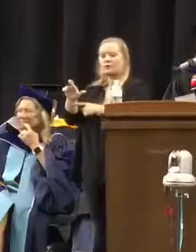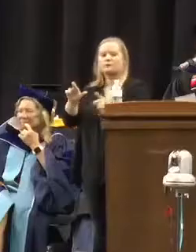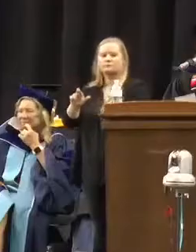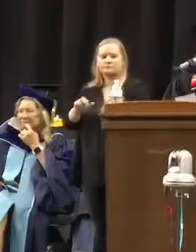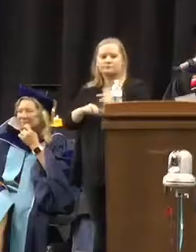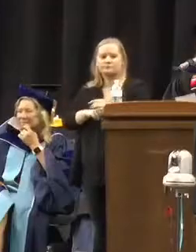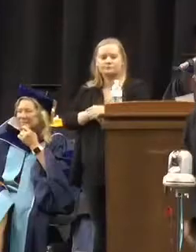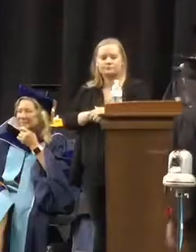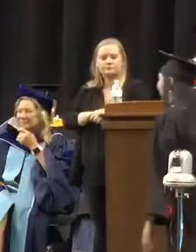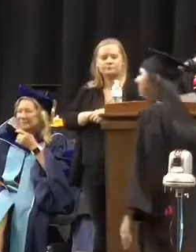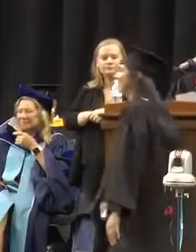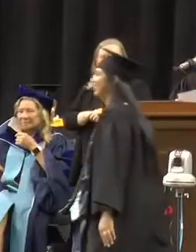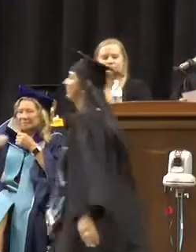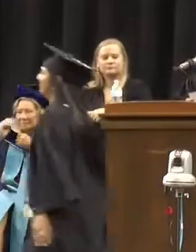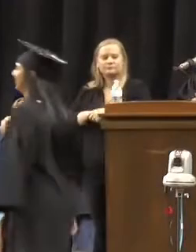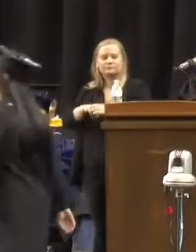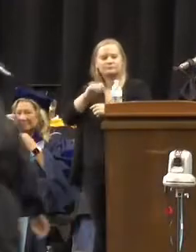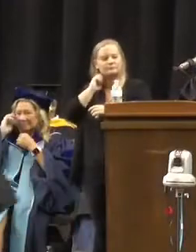Noemí Molinar.